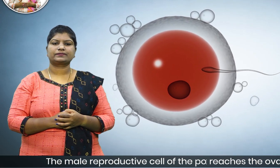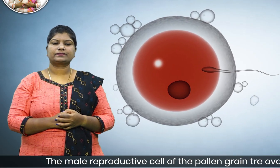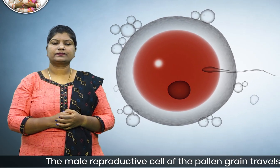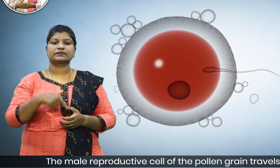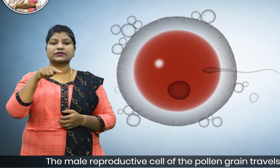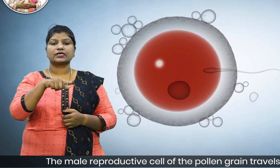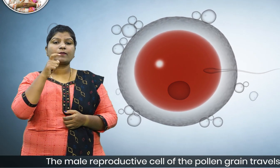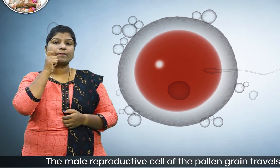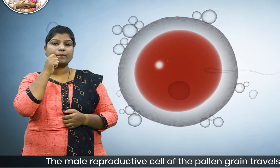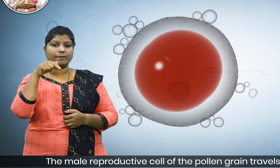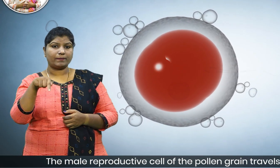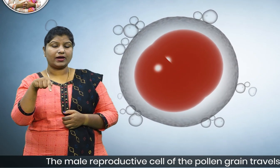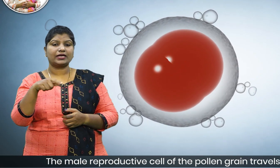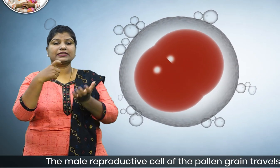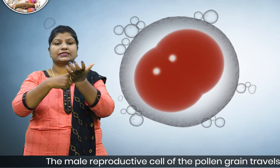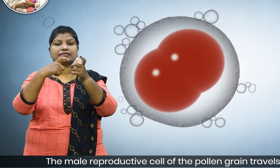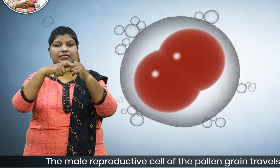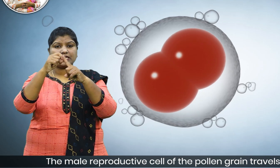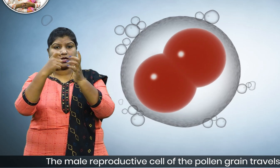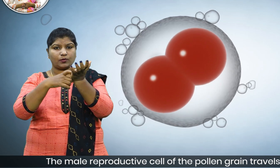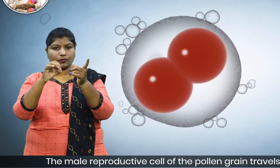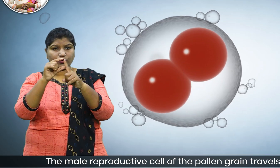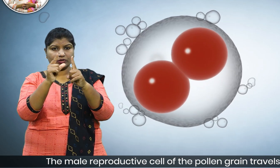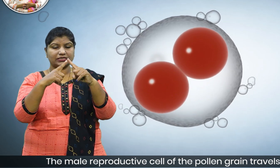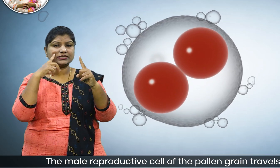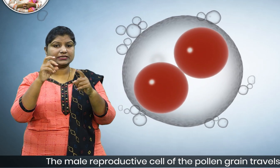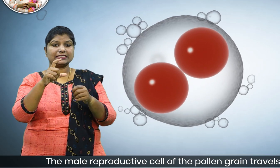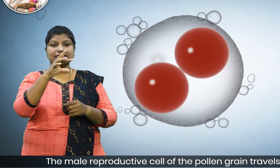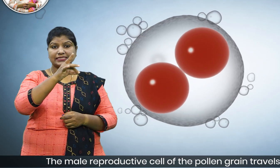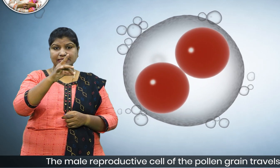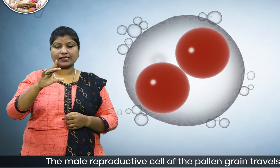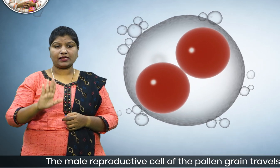The male reproductive cell of the pollen grain